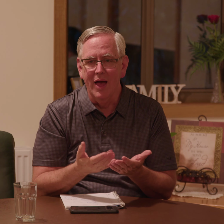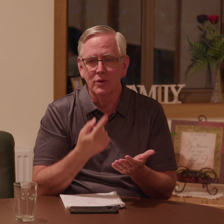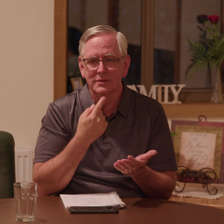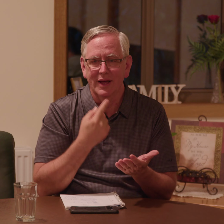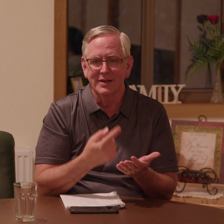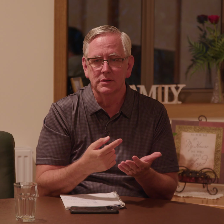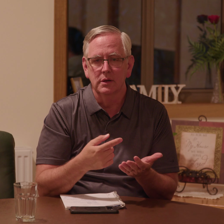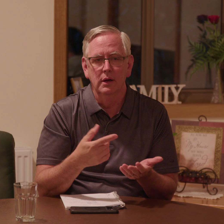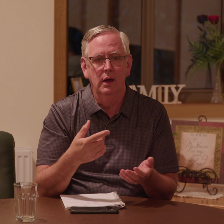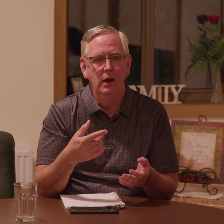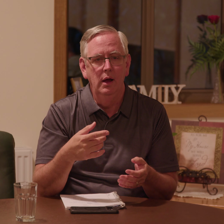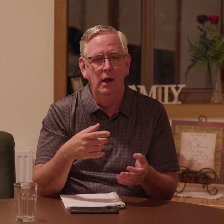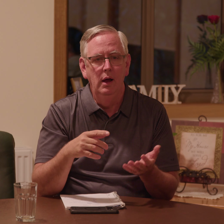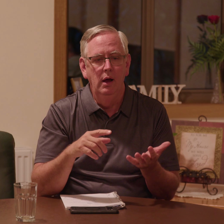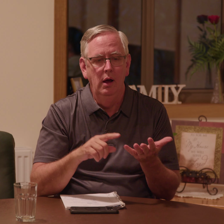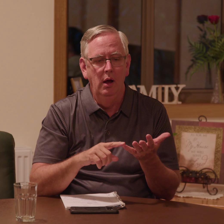in the debate and fight all that.